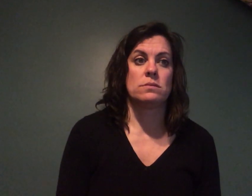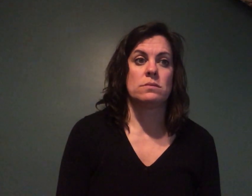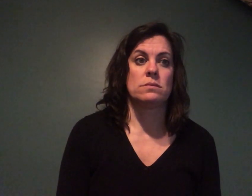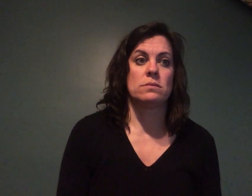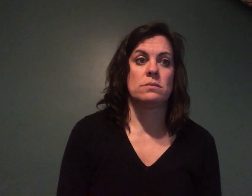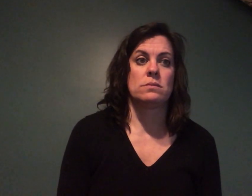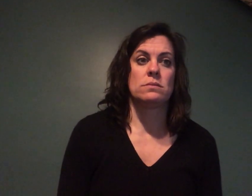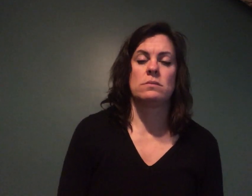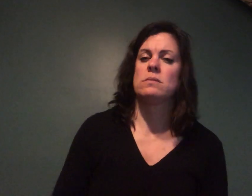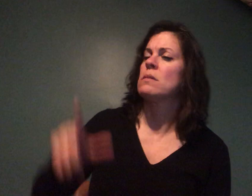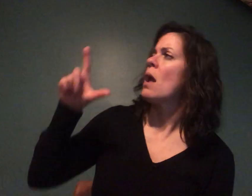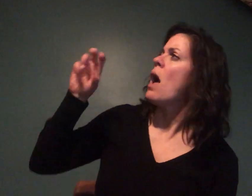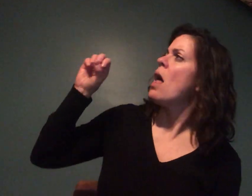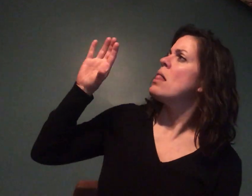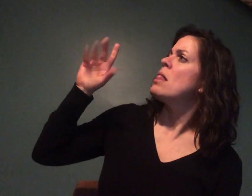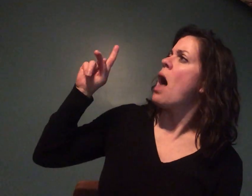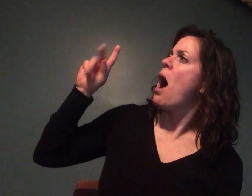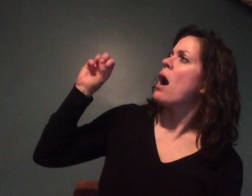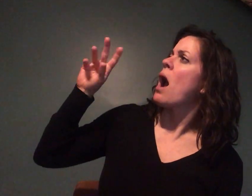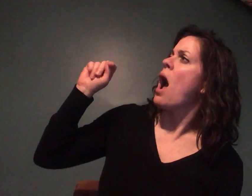A lockout.